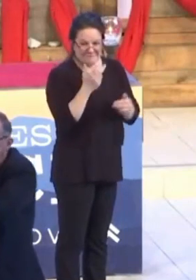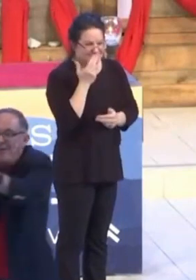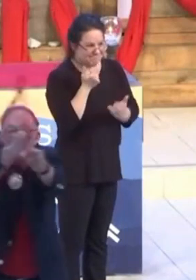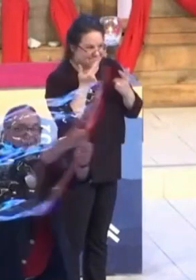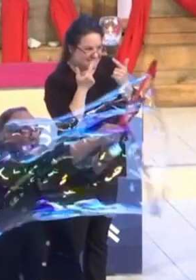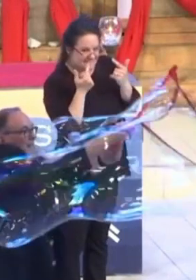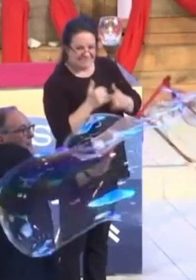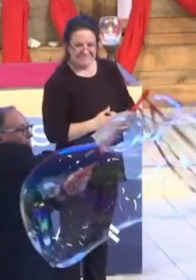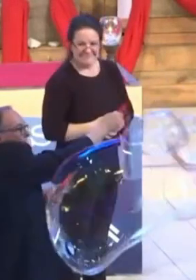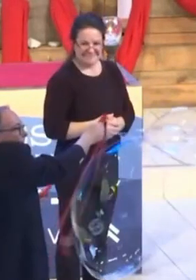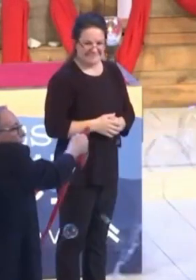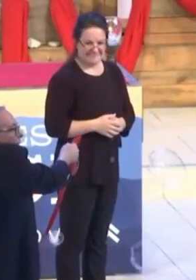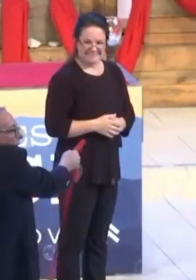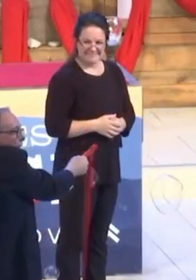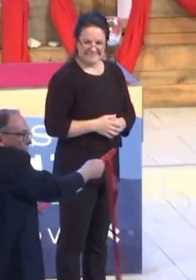here?